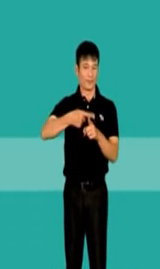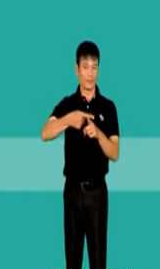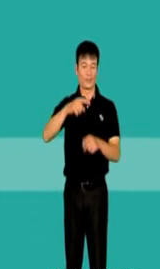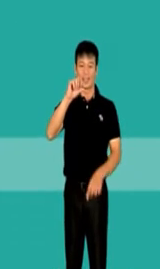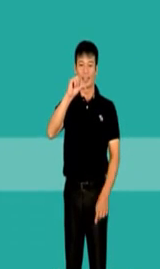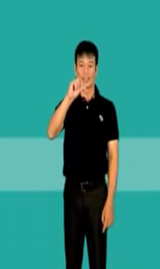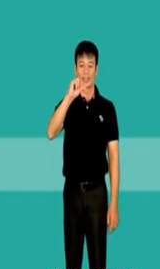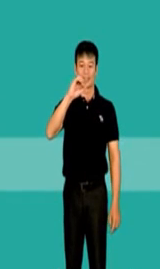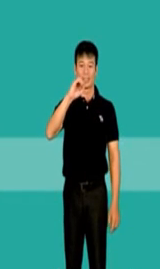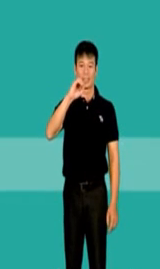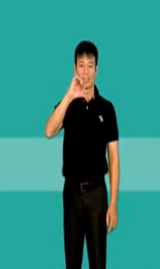Hello friends, I'm Sun.